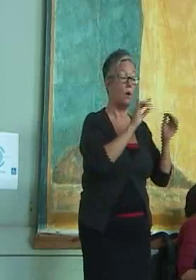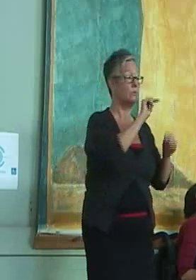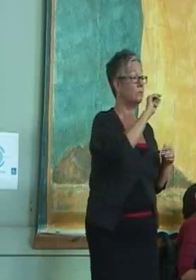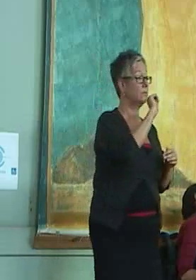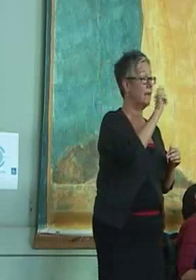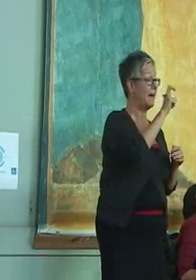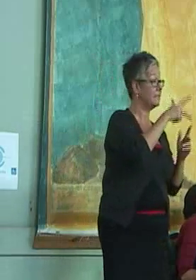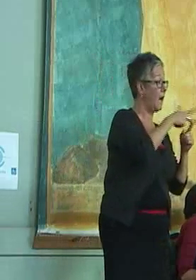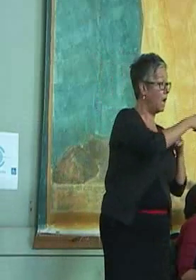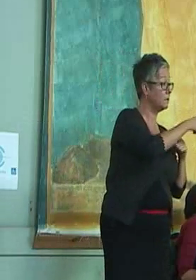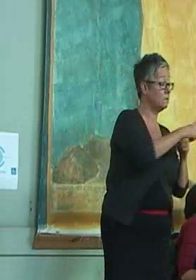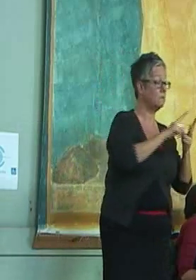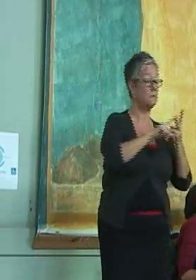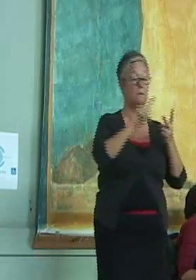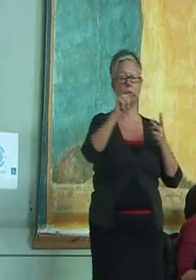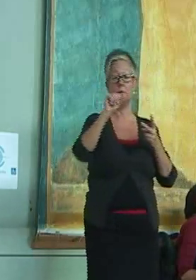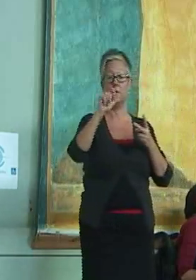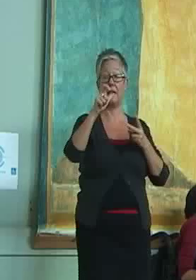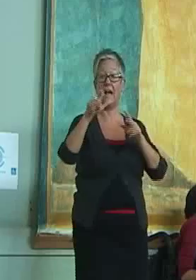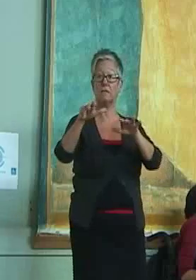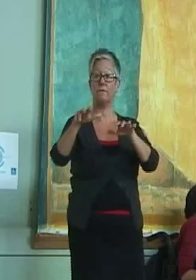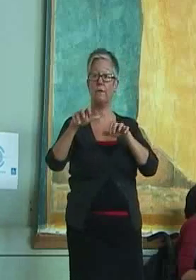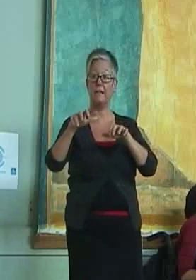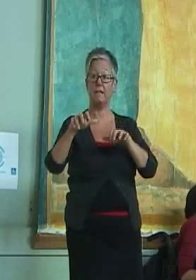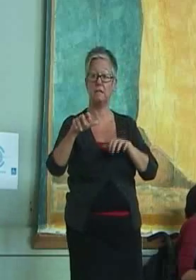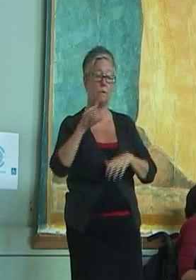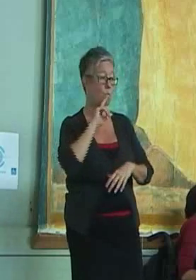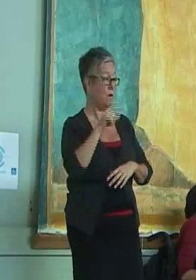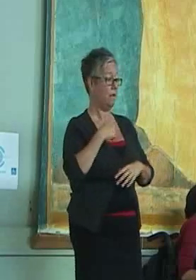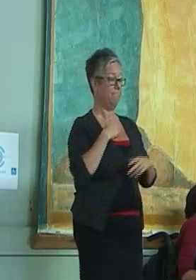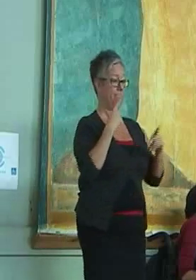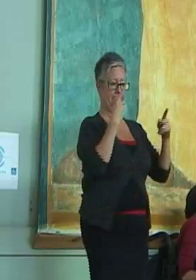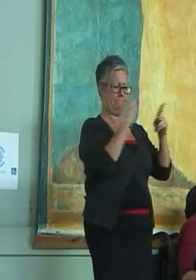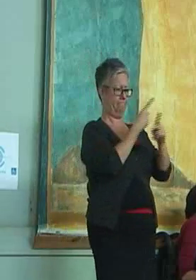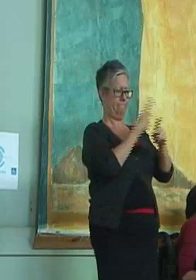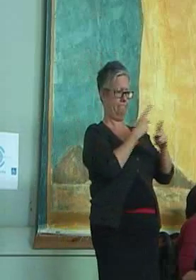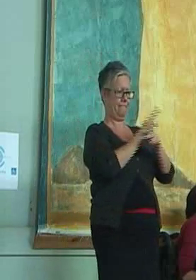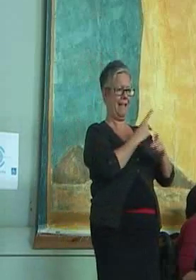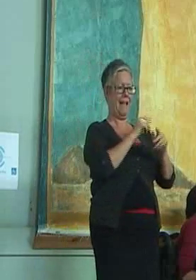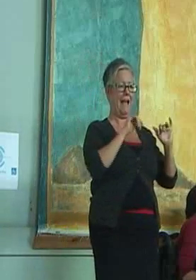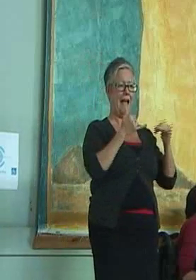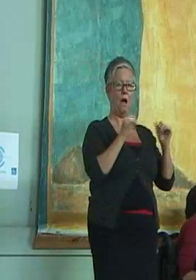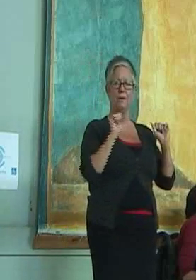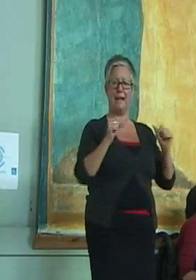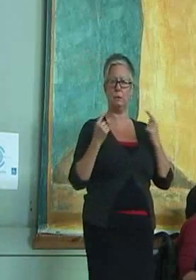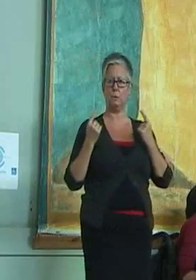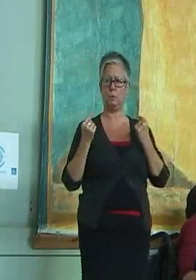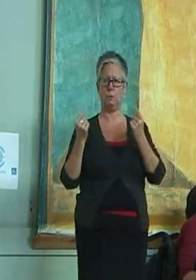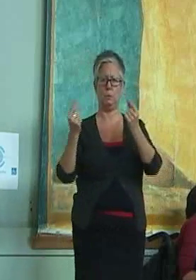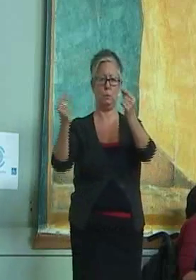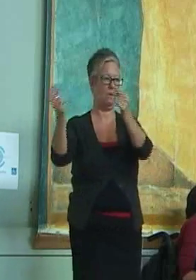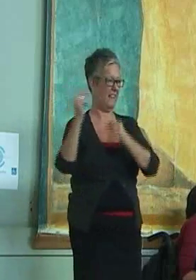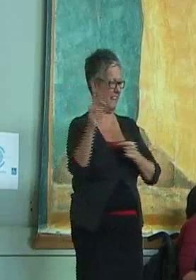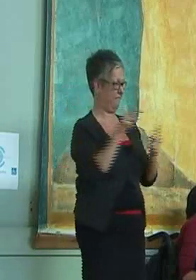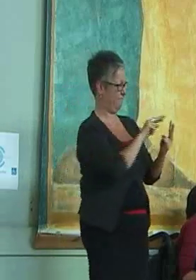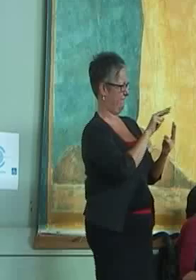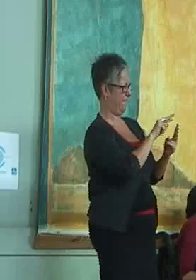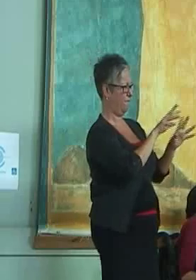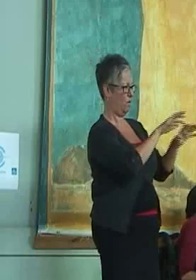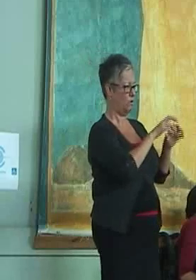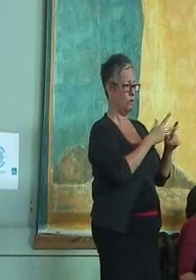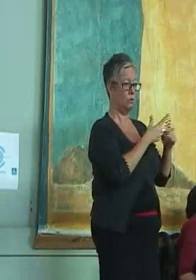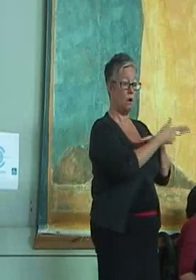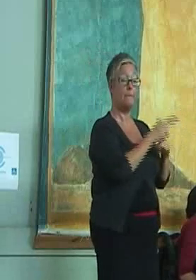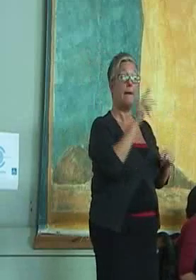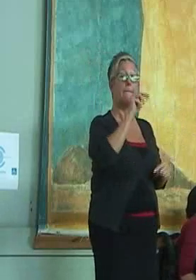freezes, and I don't think the numbers add up. Mr. Smitherman has said a lot of very